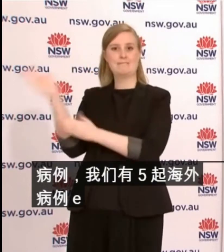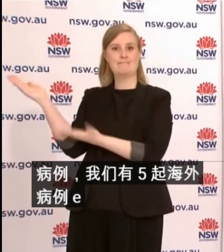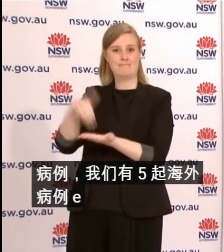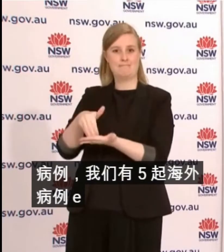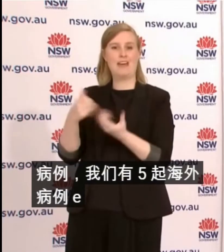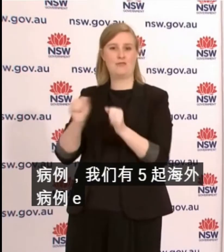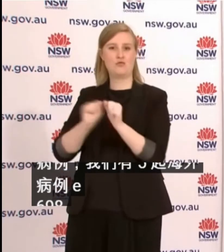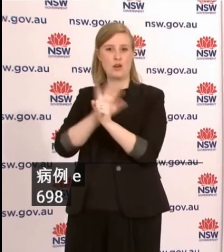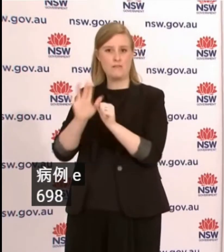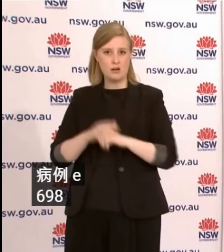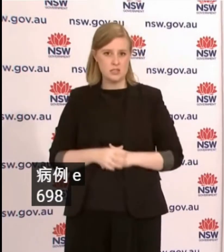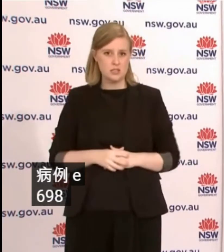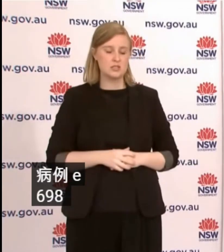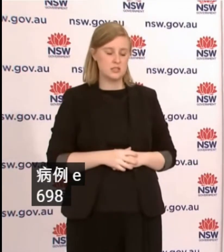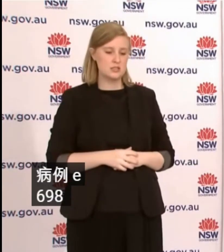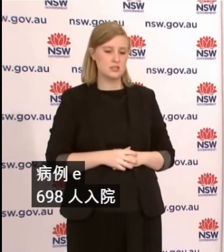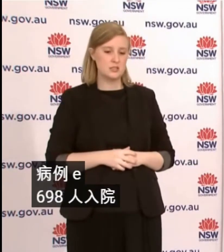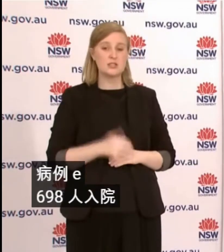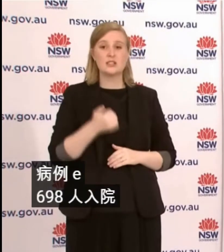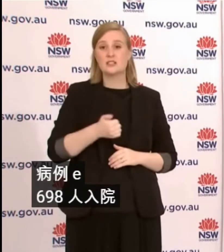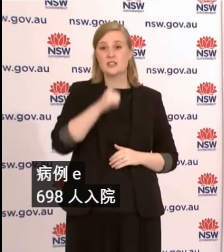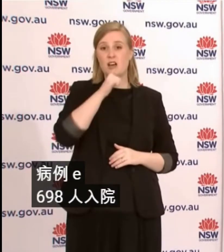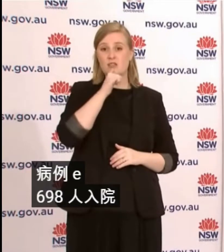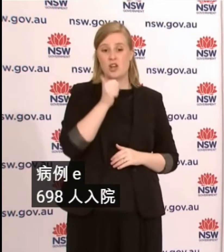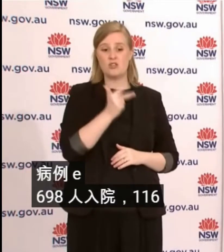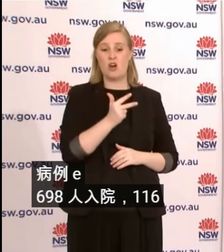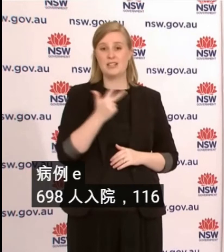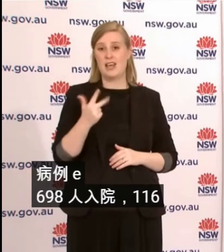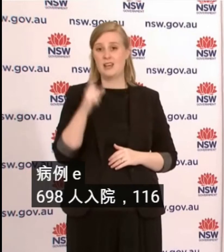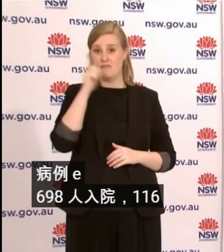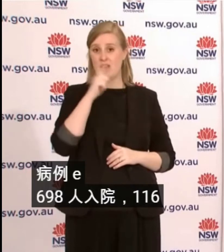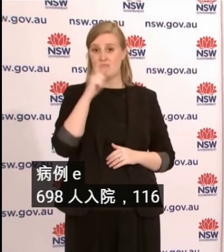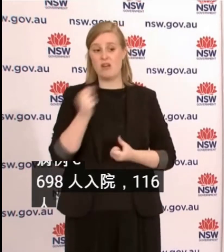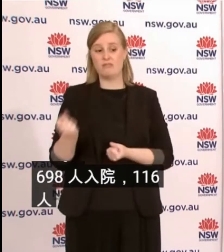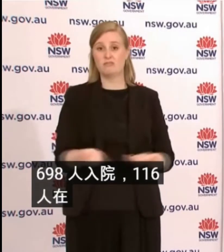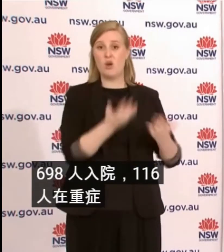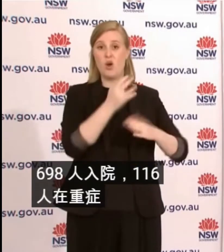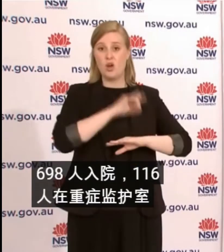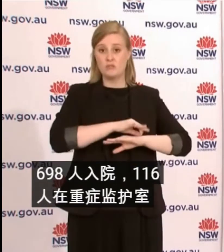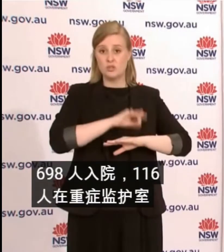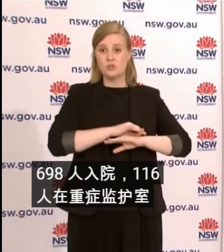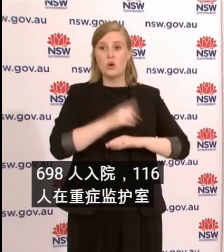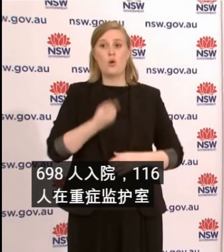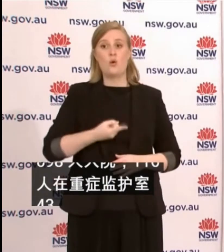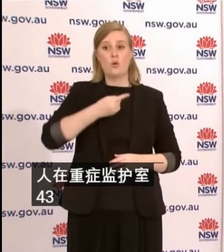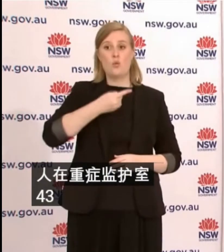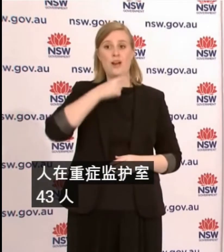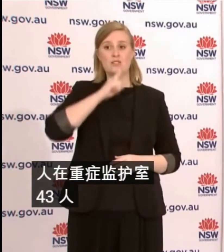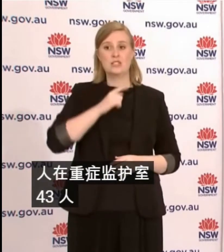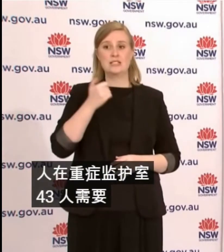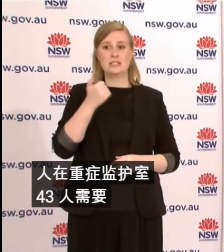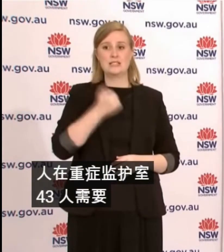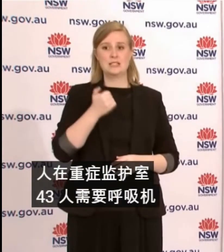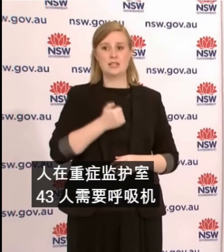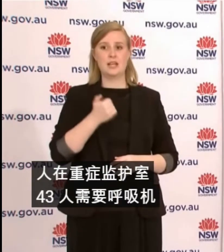We have 698 people admitted to hospital and 116 people in intensive care. 43